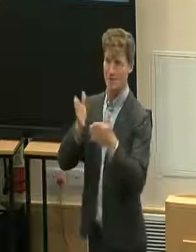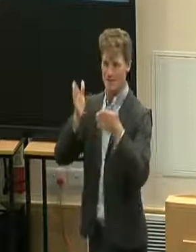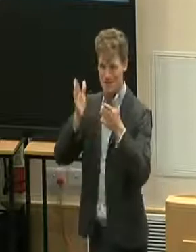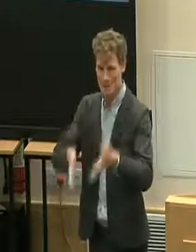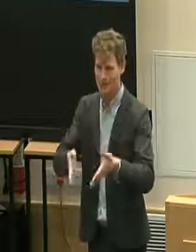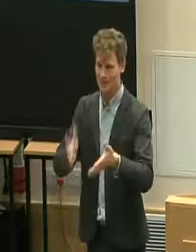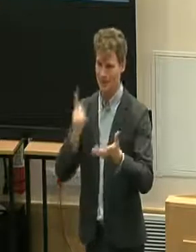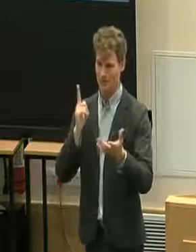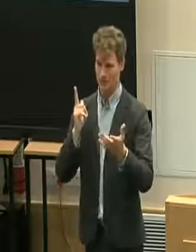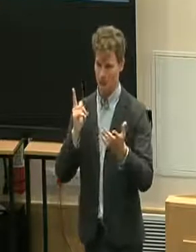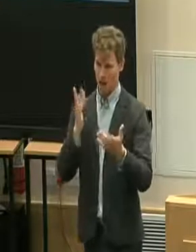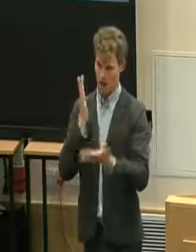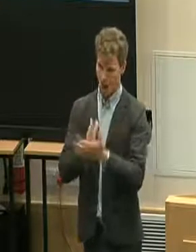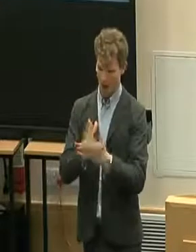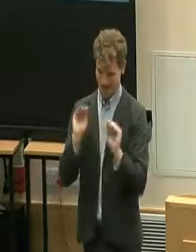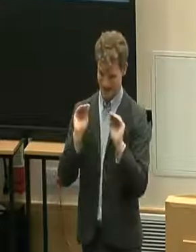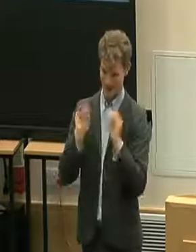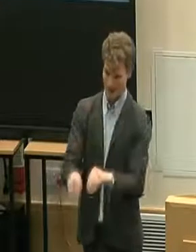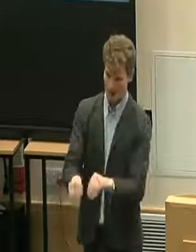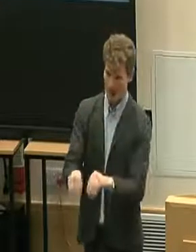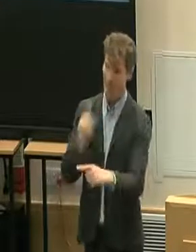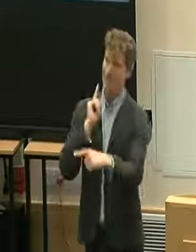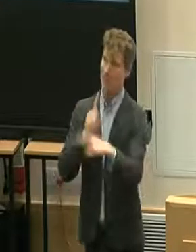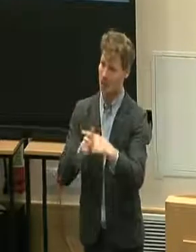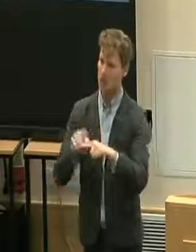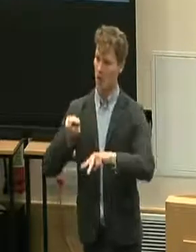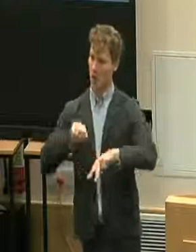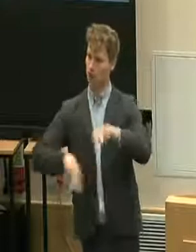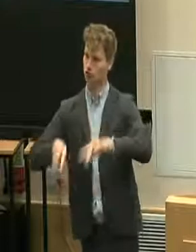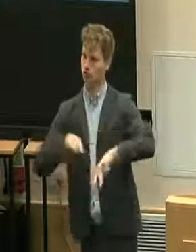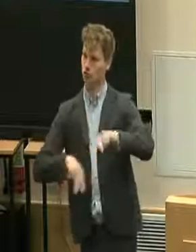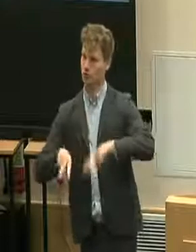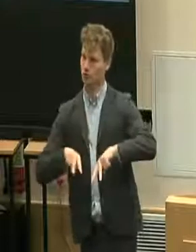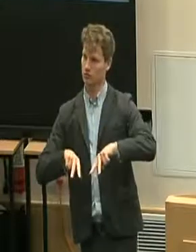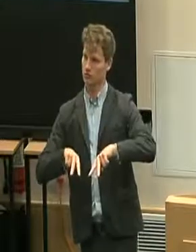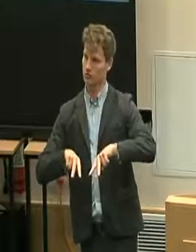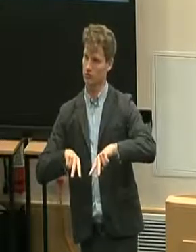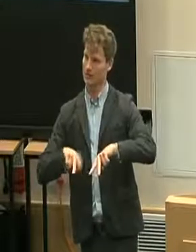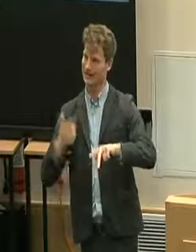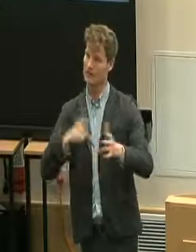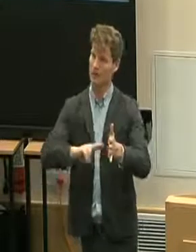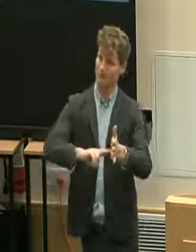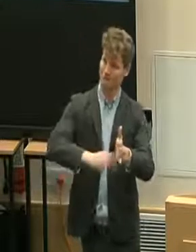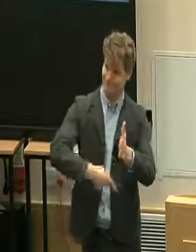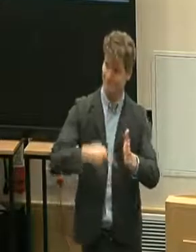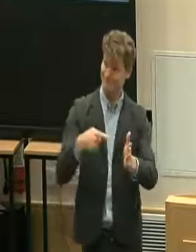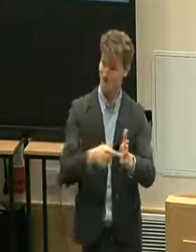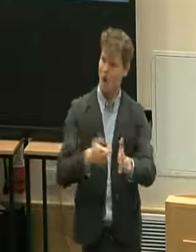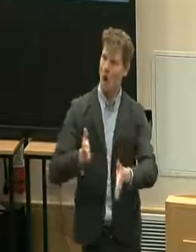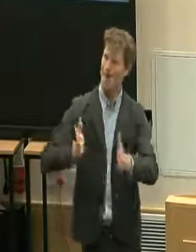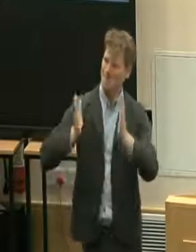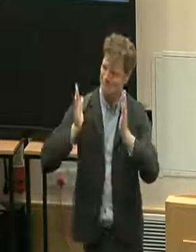approach creates. It creates an obligation to do something that can be monitored.